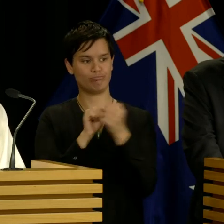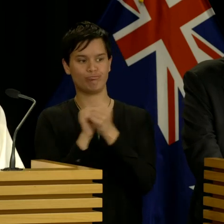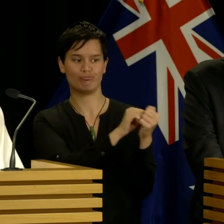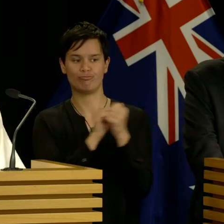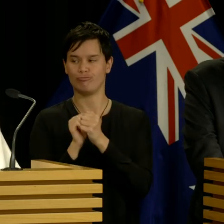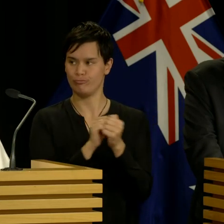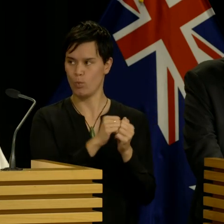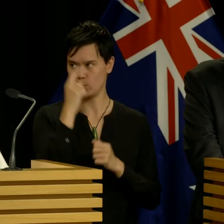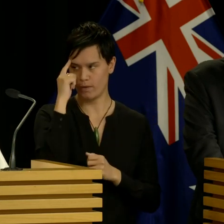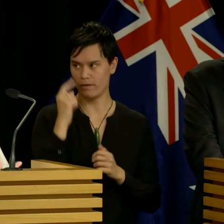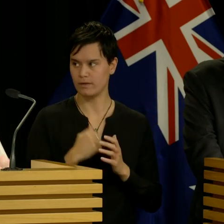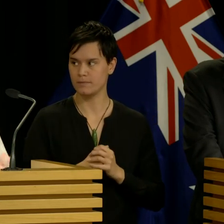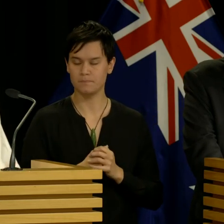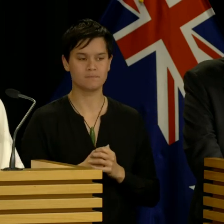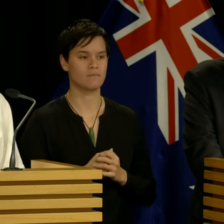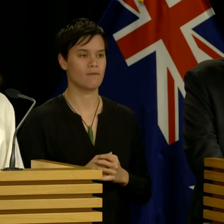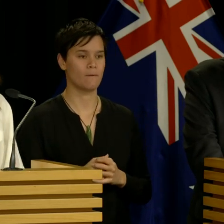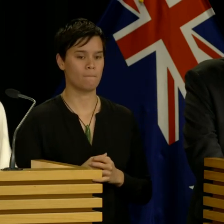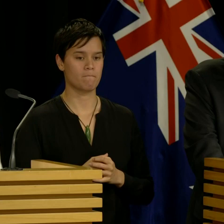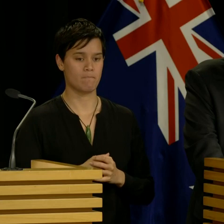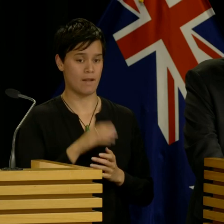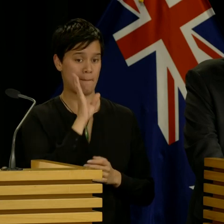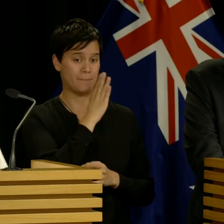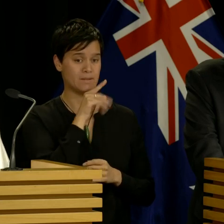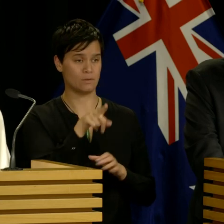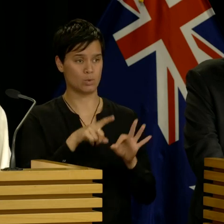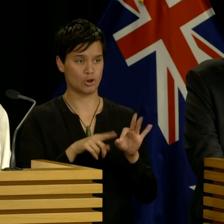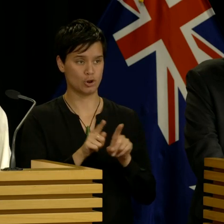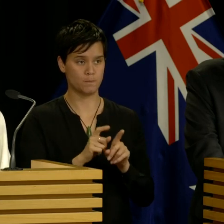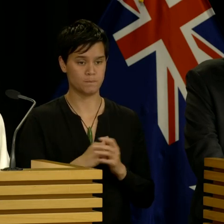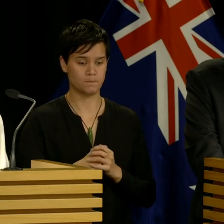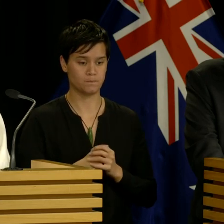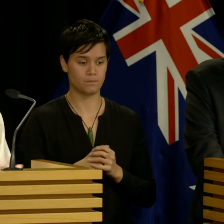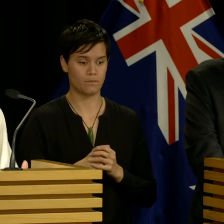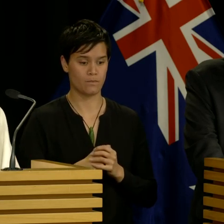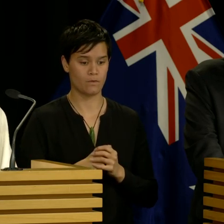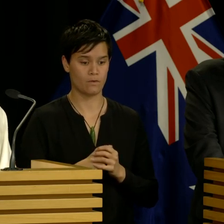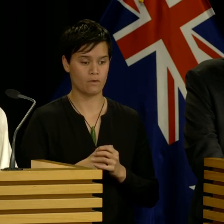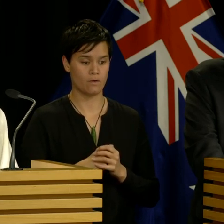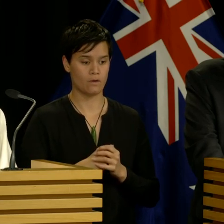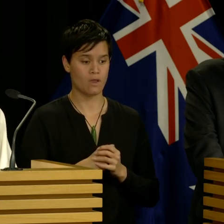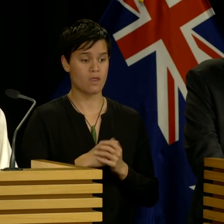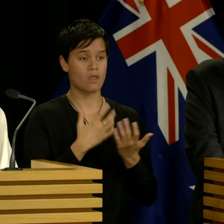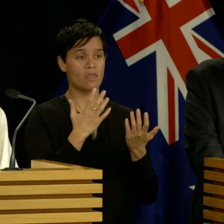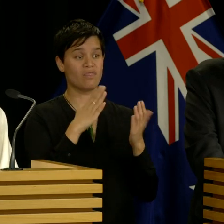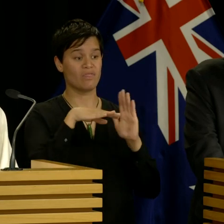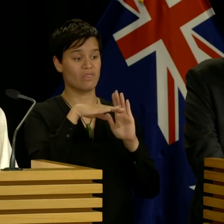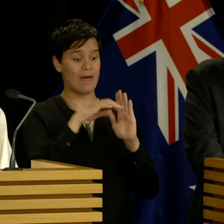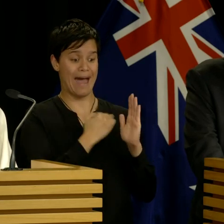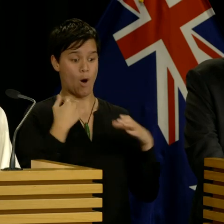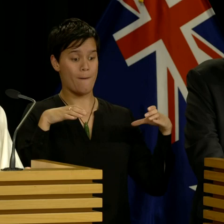list this election? Look, we haven't made final decisions around the way that we'll be applying the list in that regard yet,